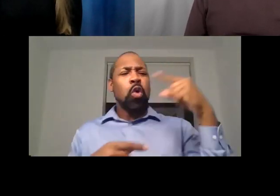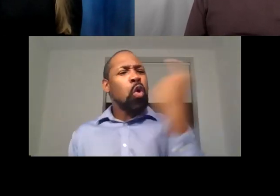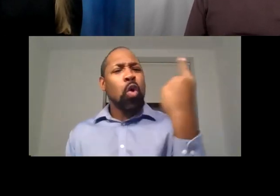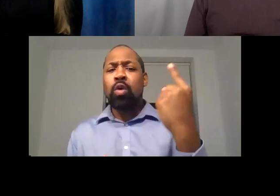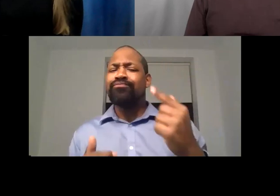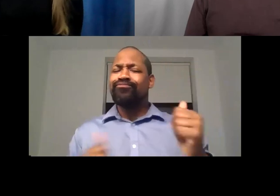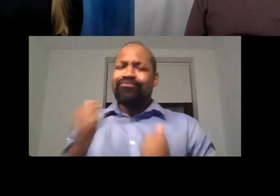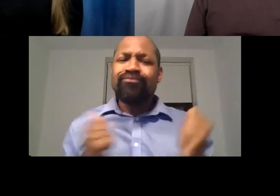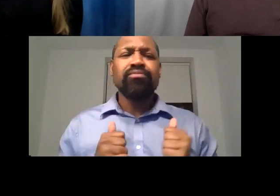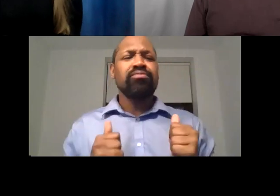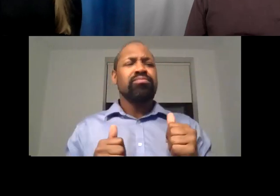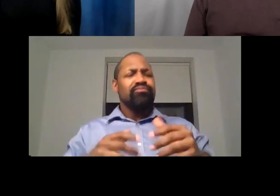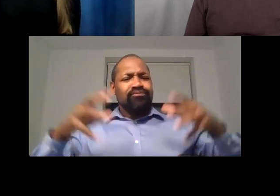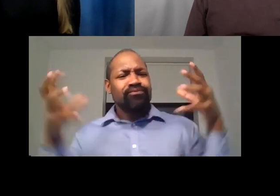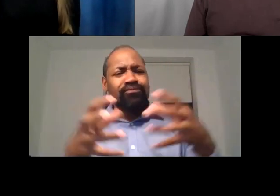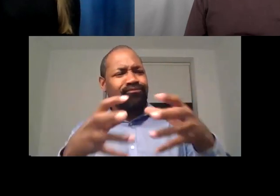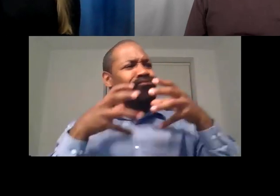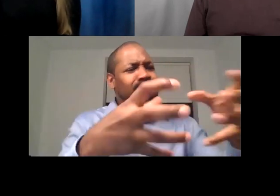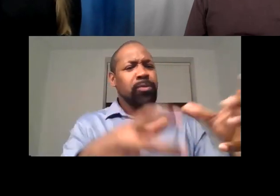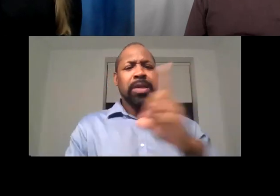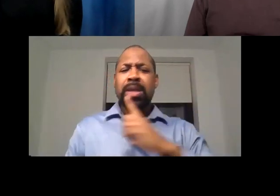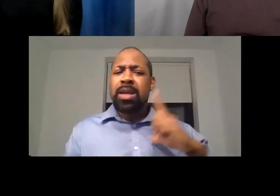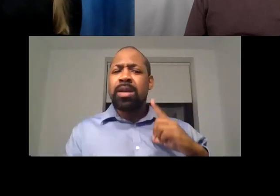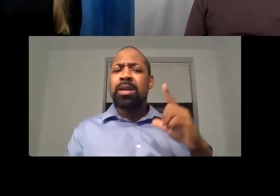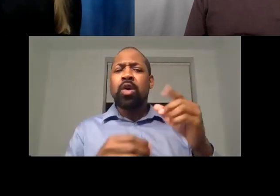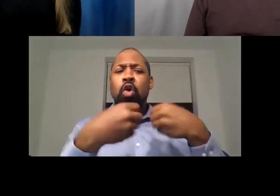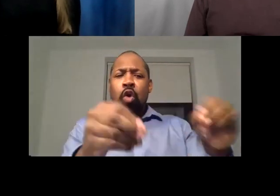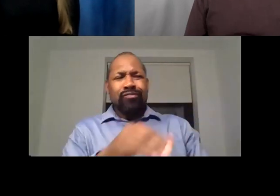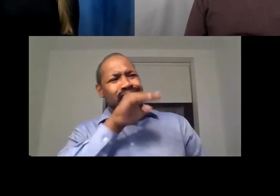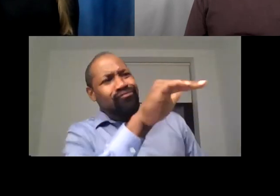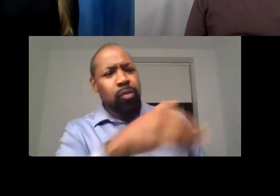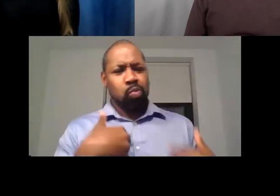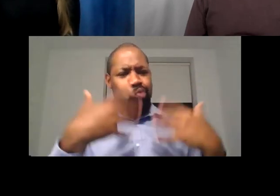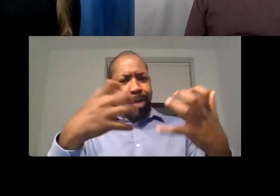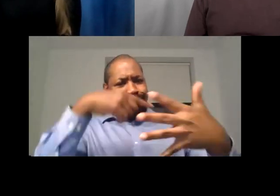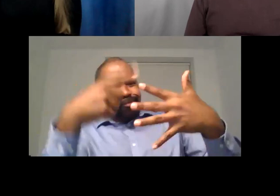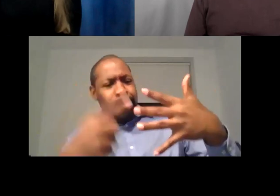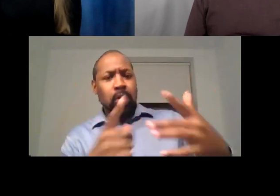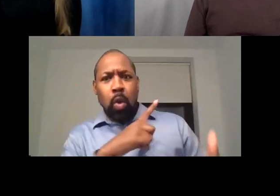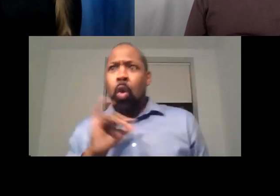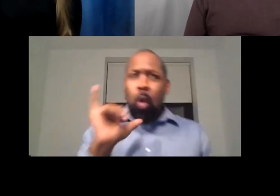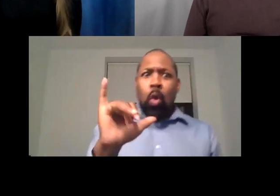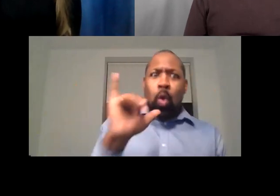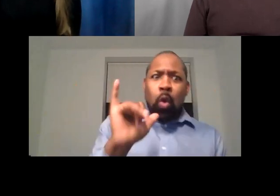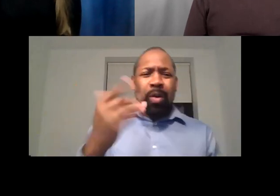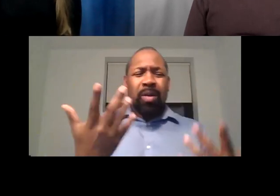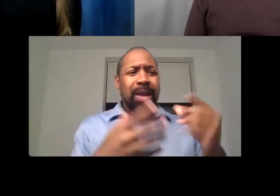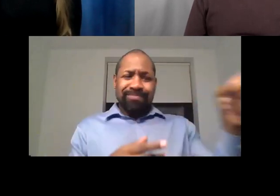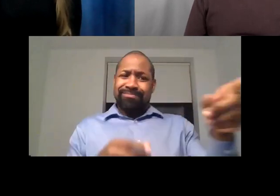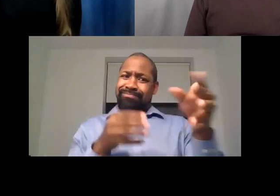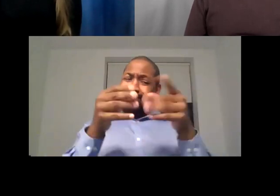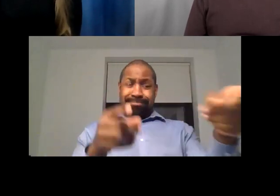And we had amazing advocacy. There was a lot of proactive work going in, organizations,